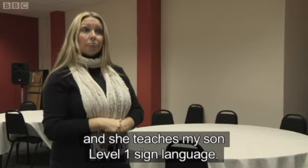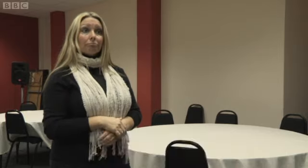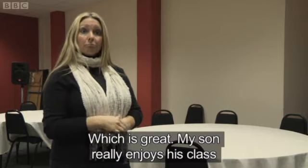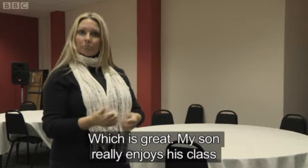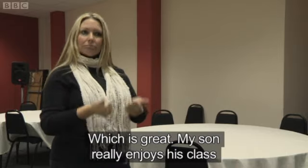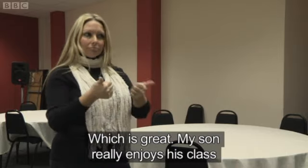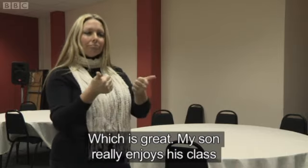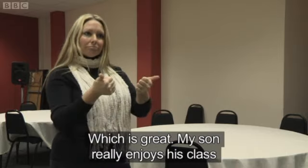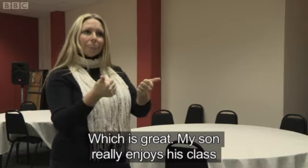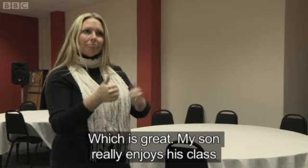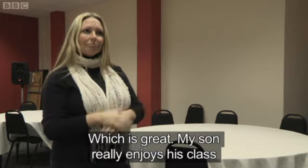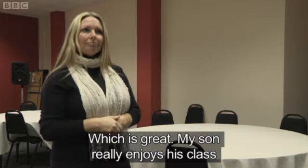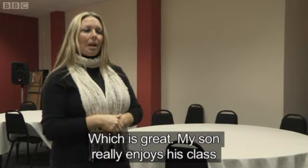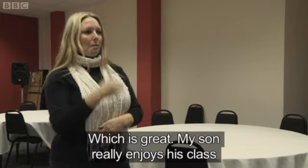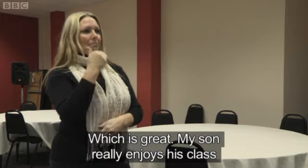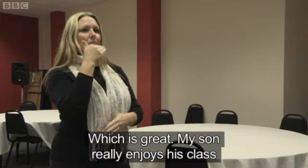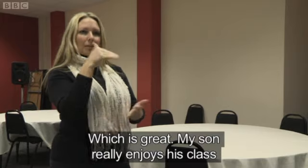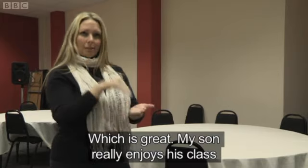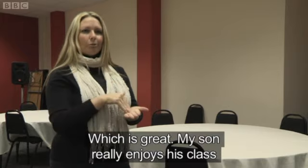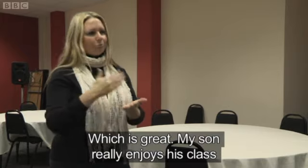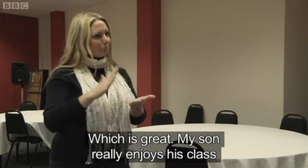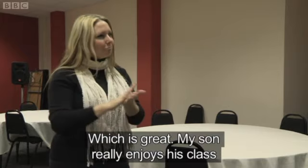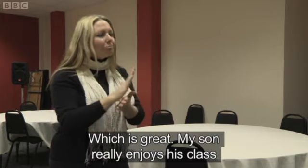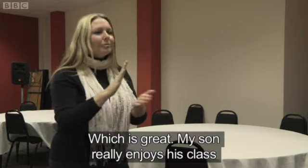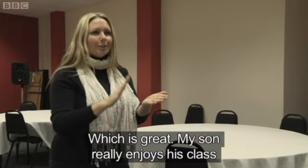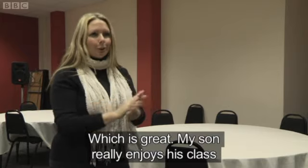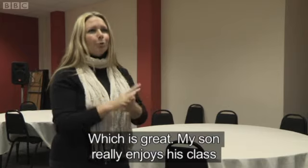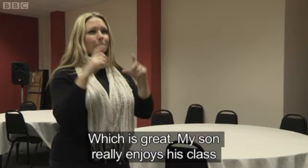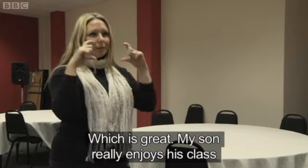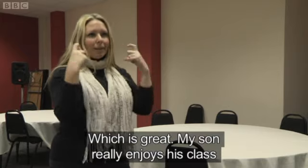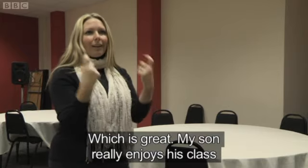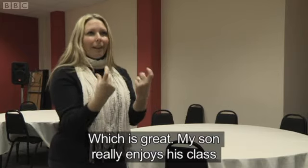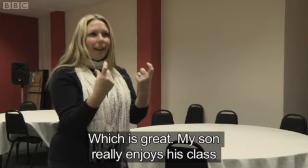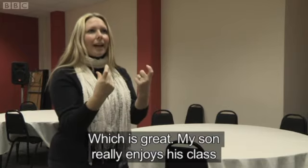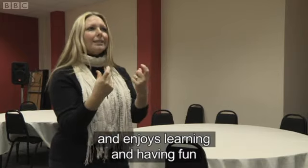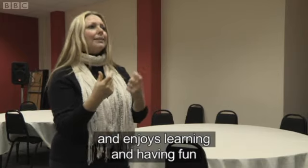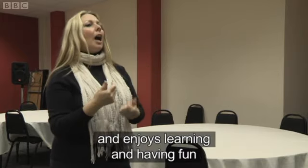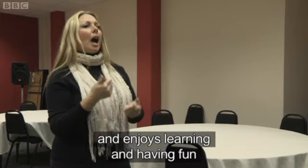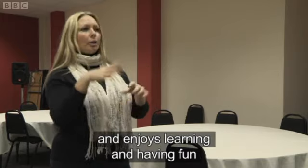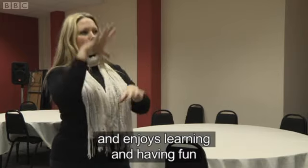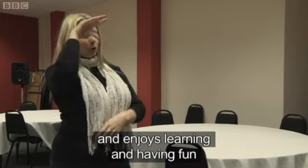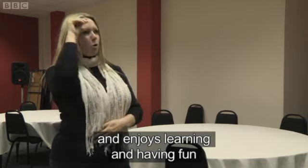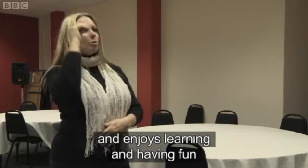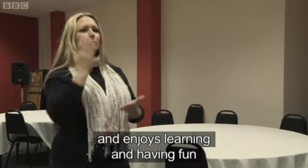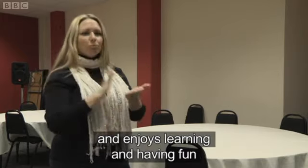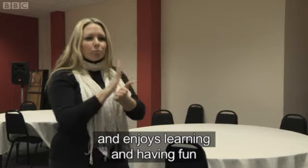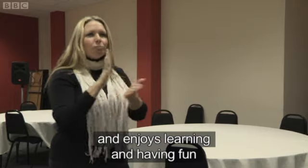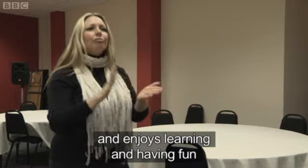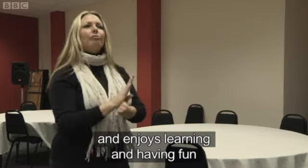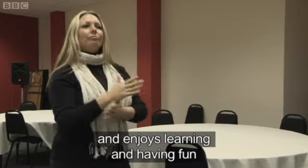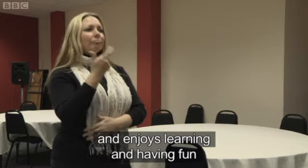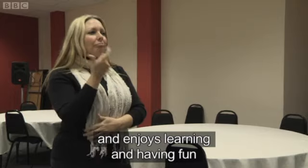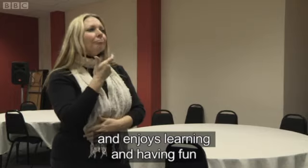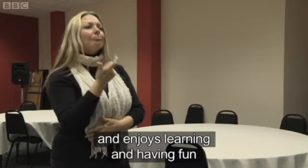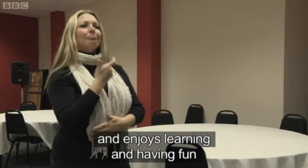which is great. My son really enjoys his class and enjoys learning and